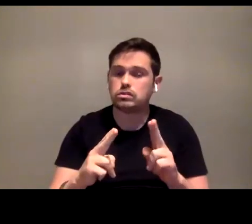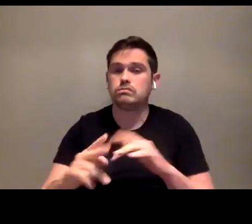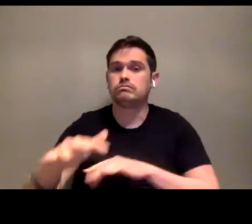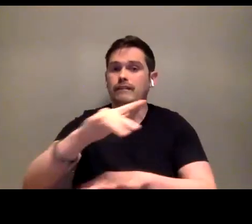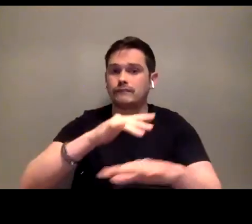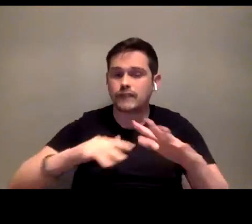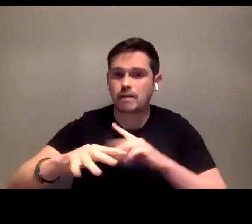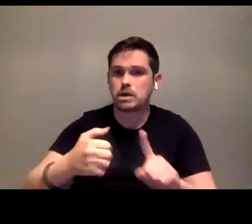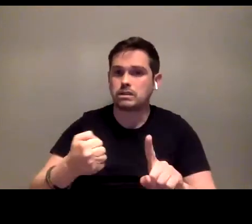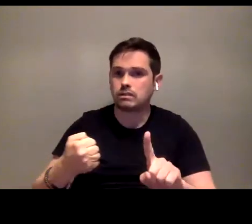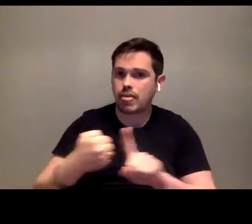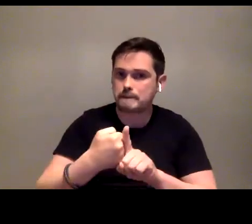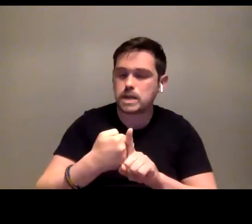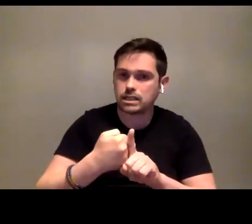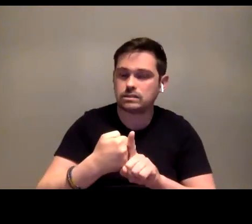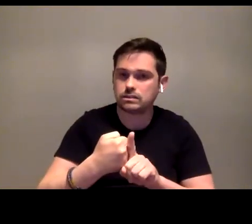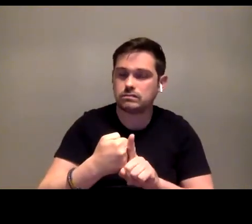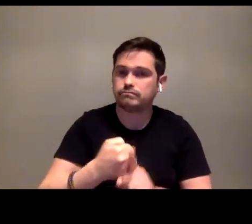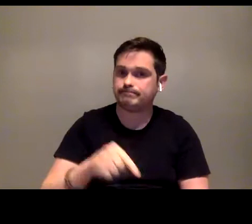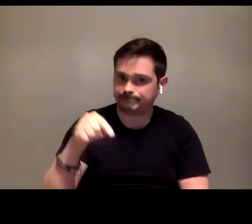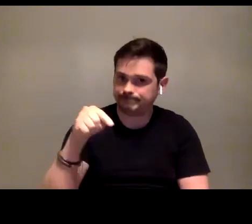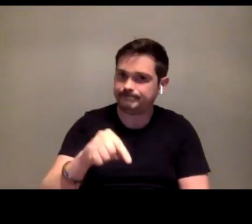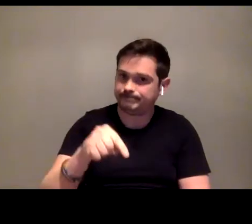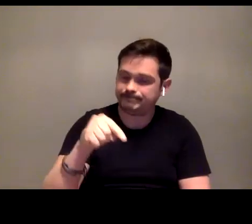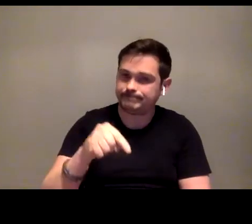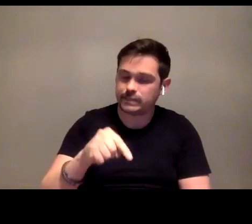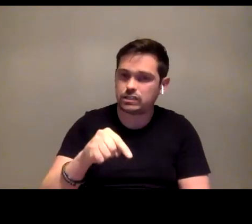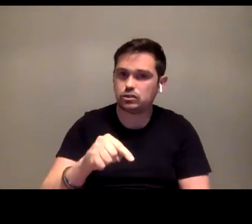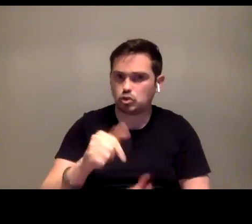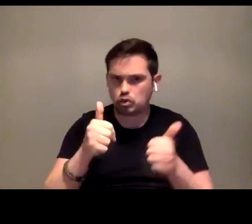in care feels like a really prime candidate to make that happen.